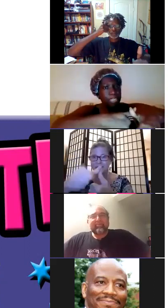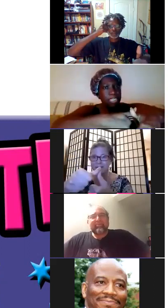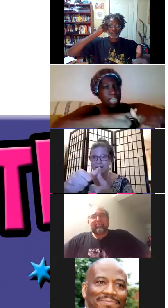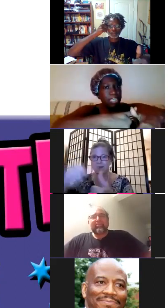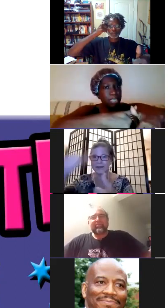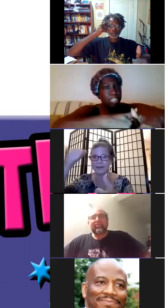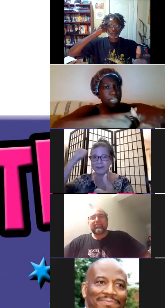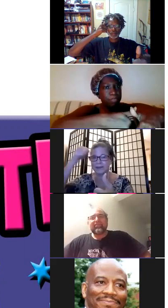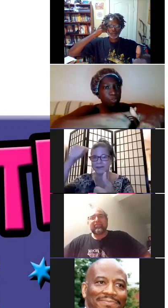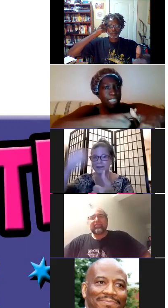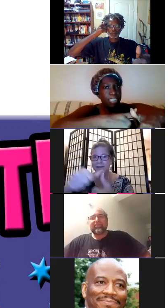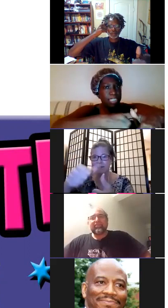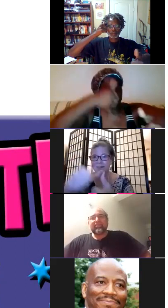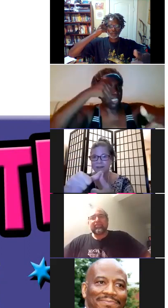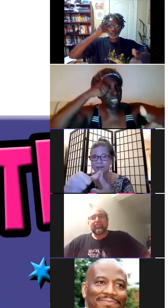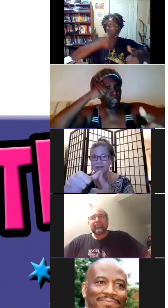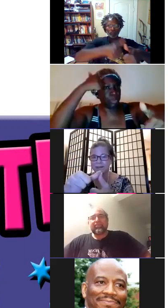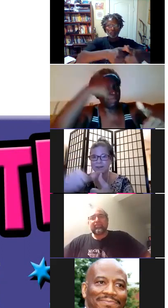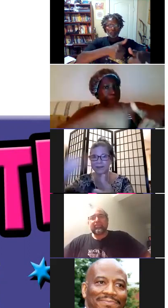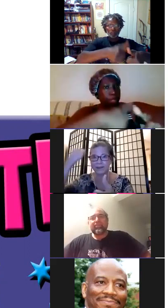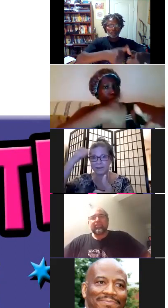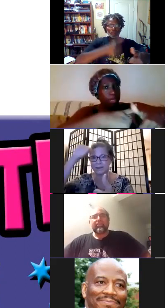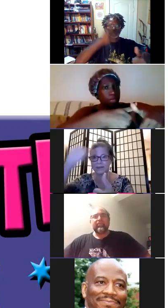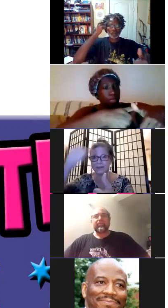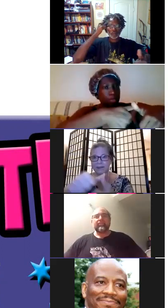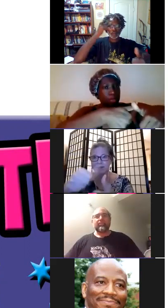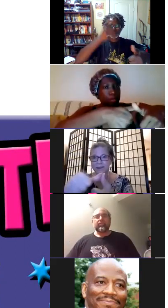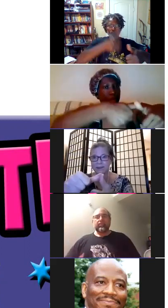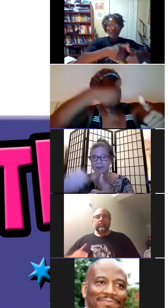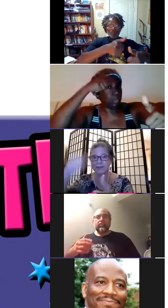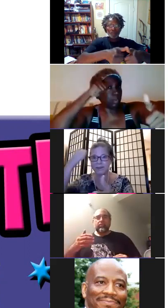your non-dominant thumb twice. Remember.